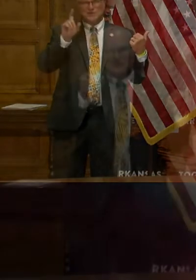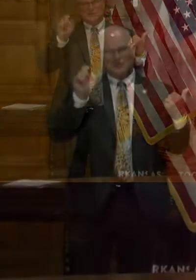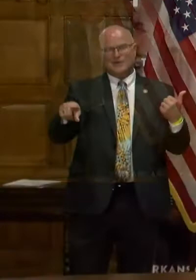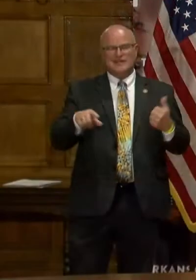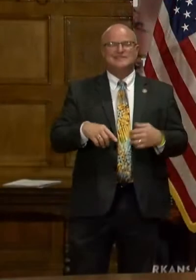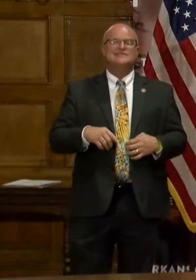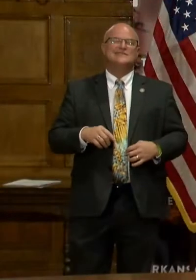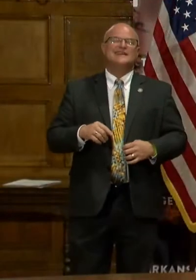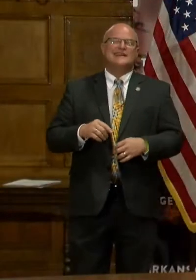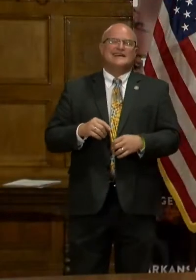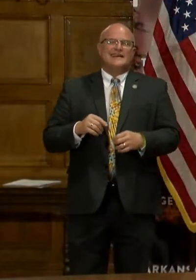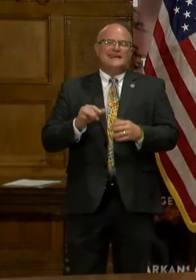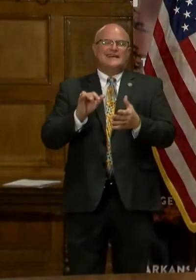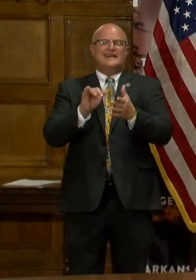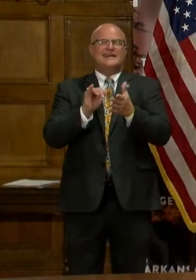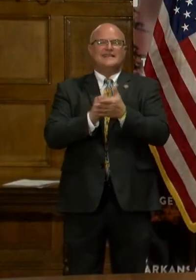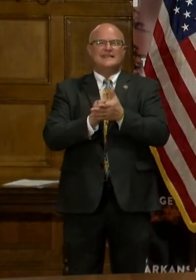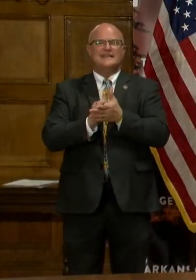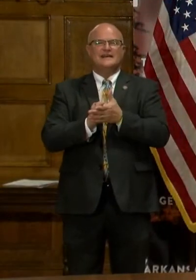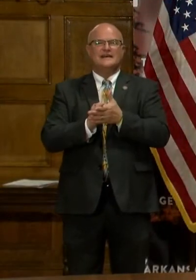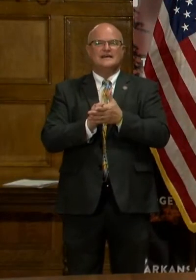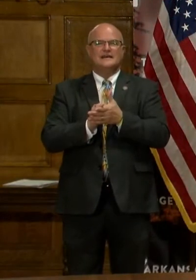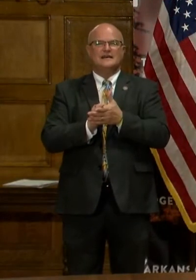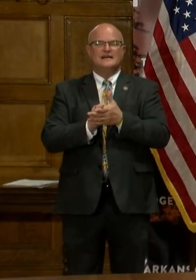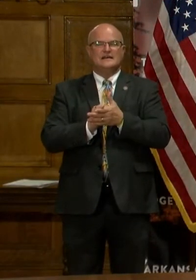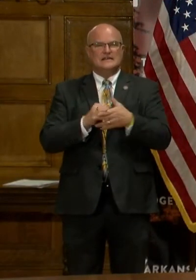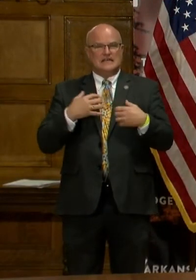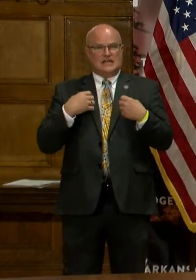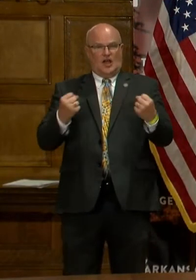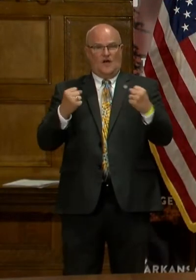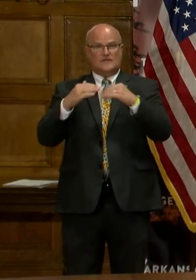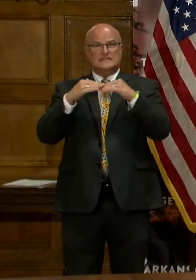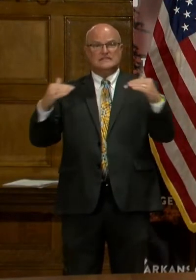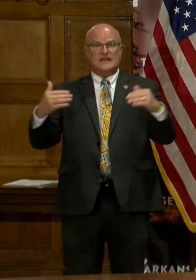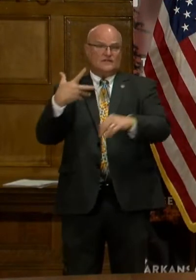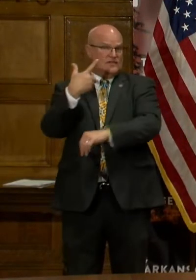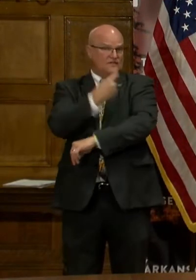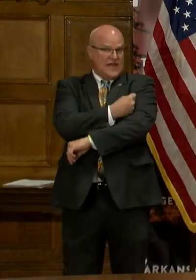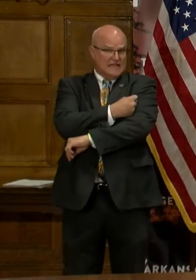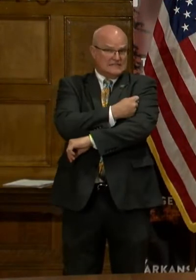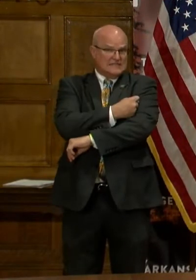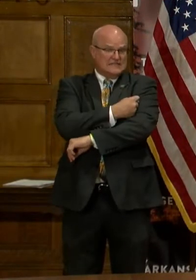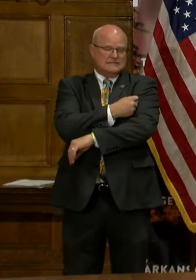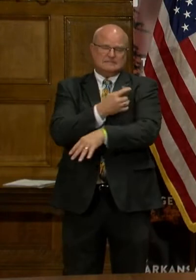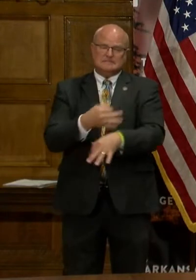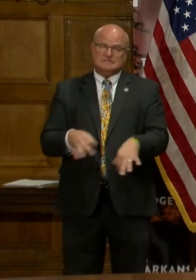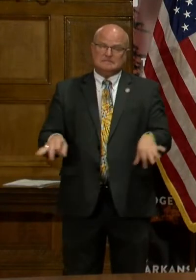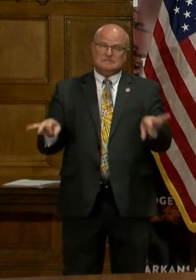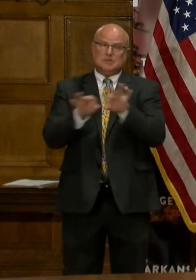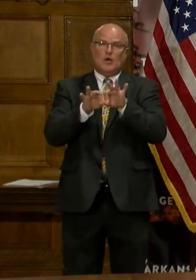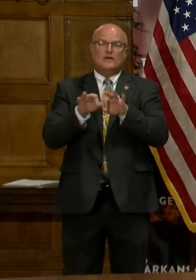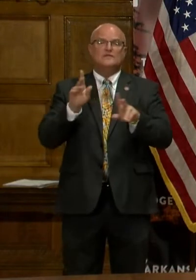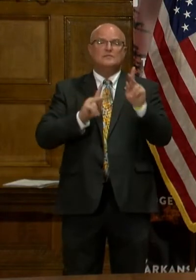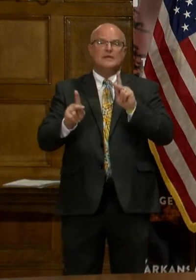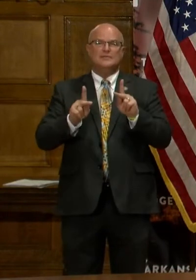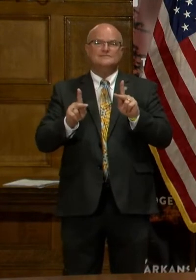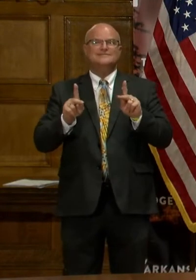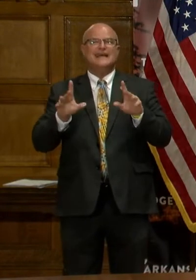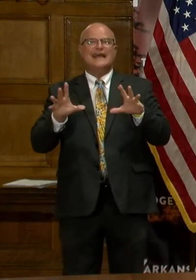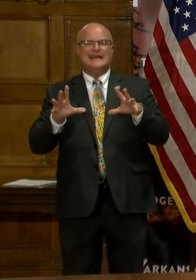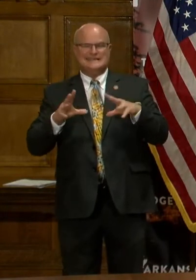and the confidence level in a vaccine is critically important to people accepting